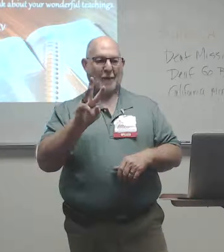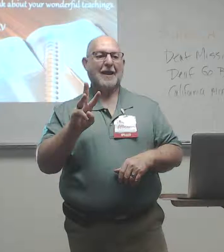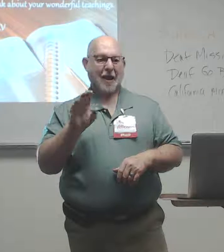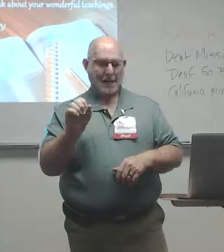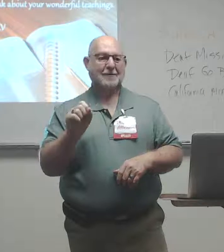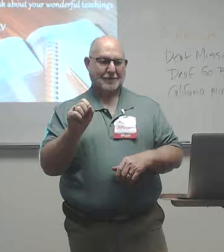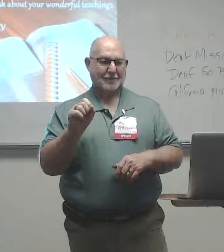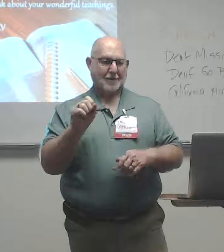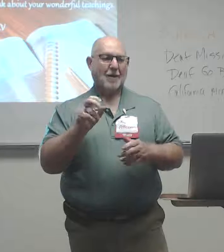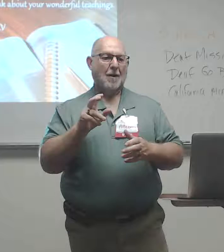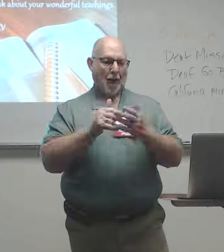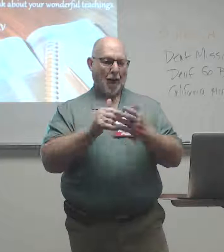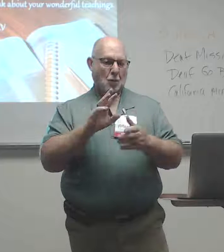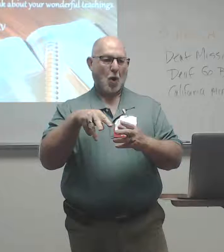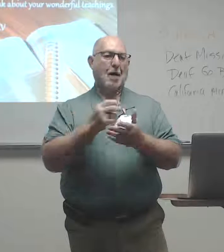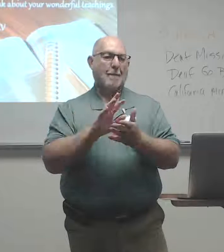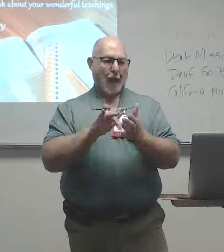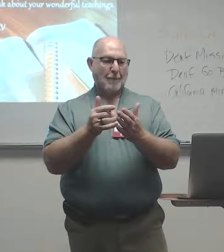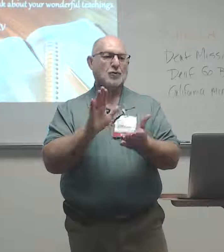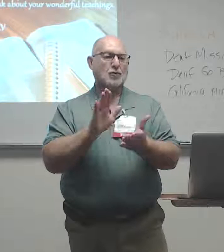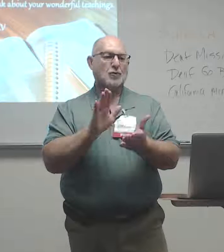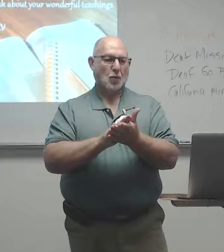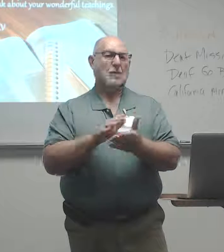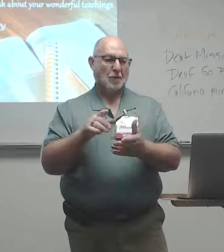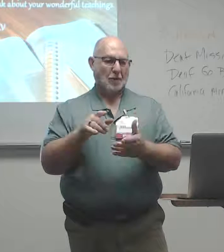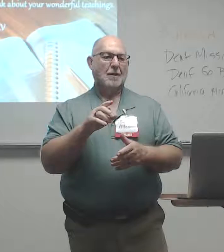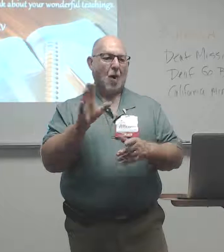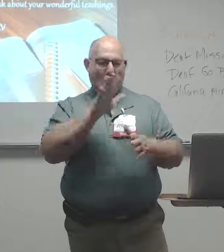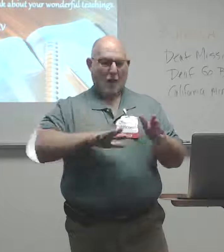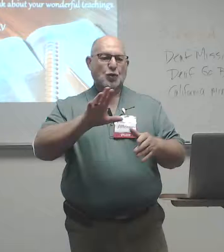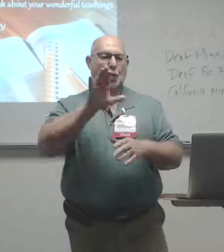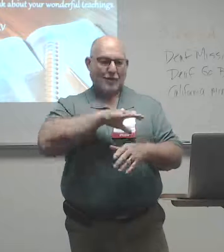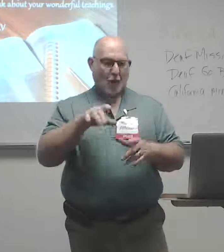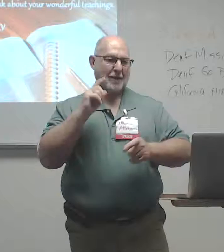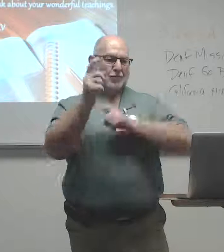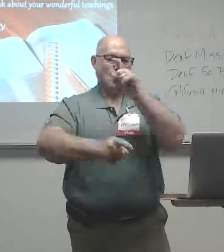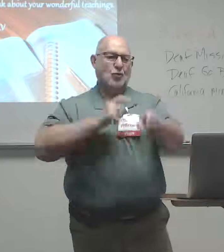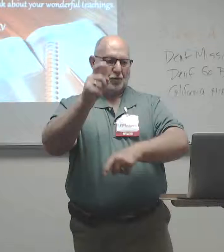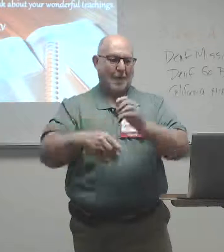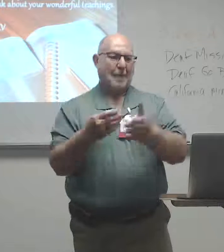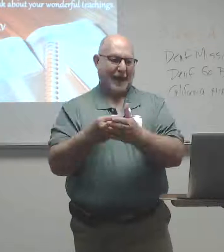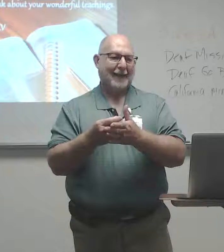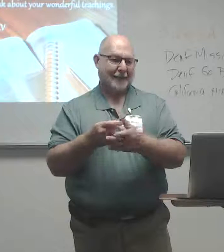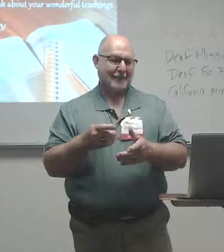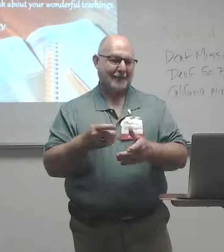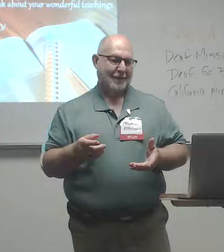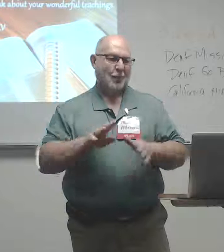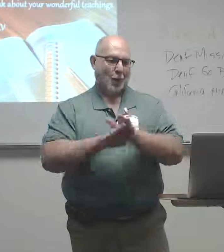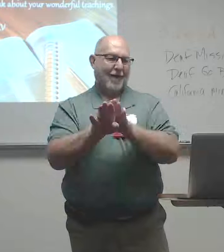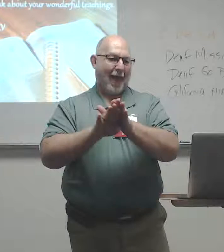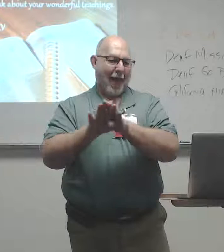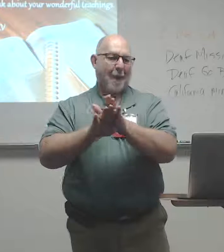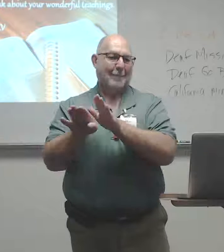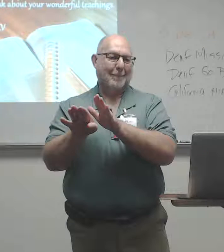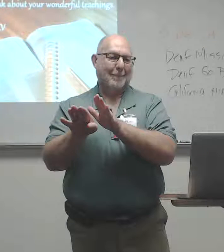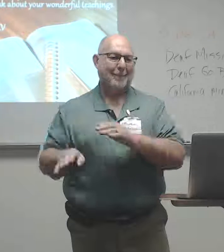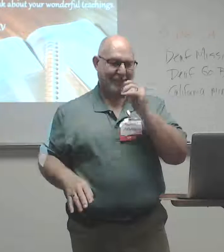World Video Bible School, is great. They have support from all the churches of Christ. They're pouring money into that,